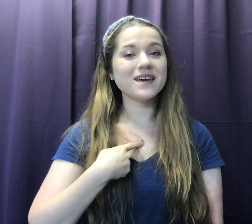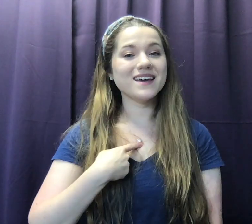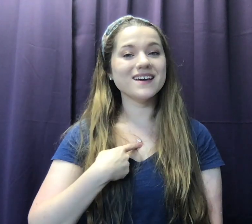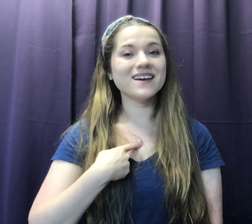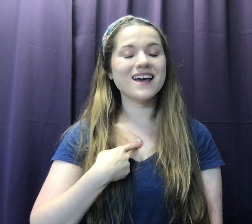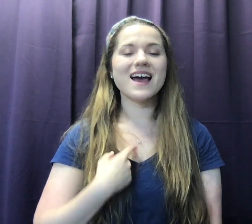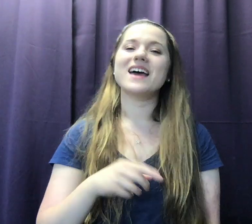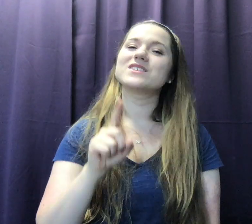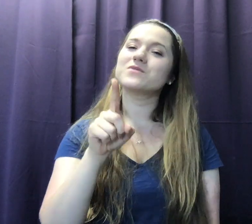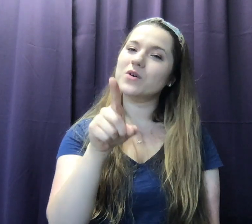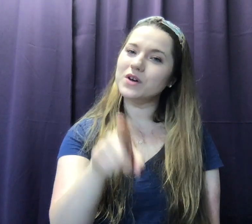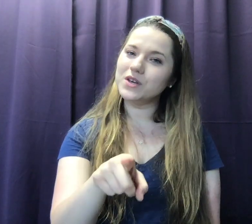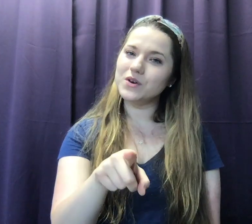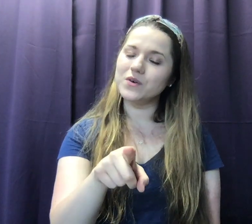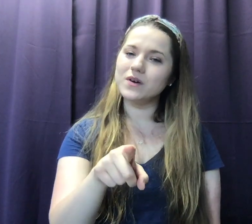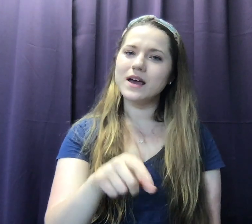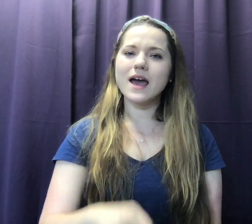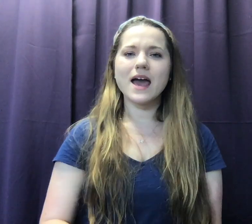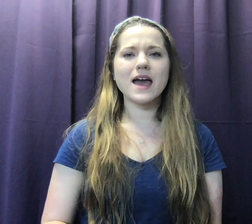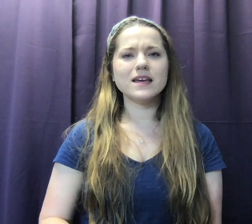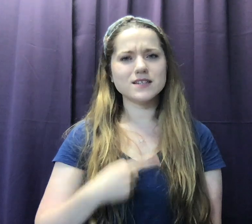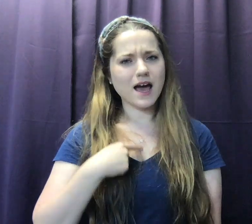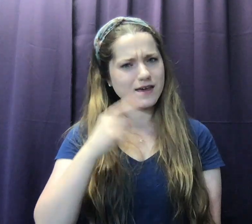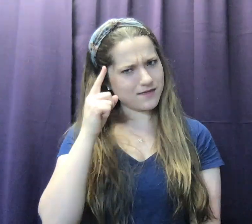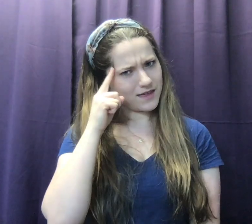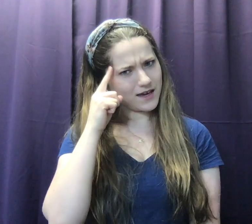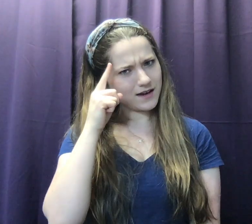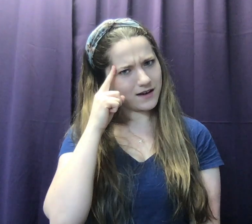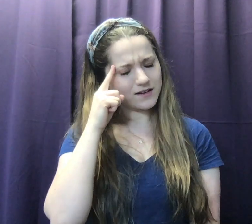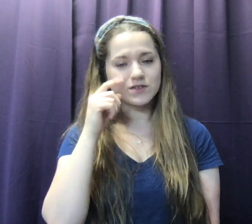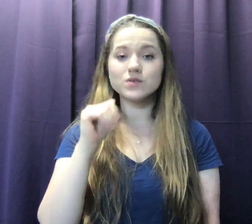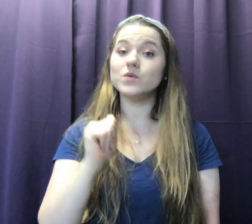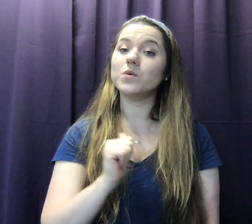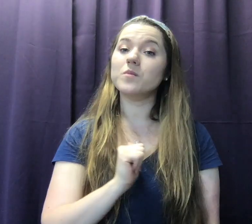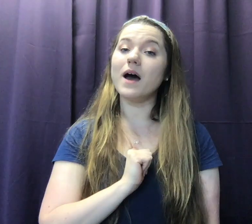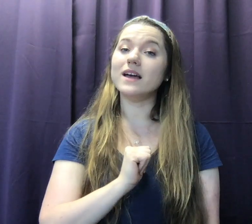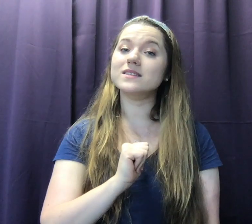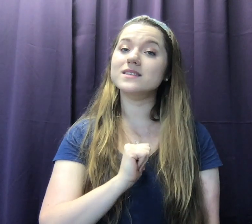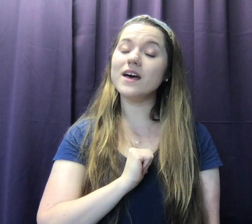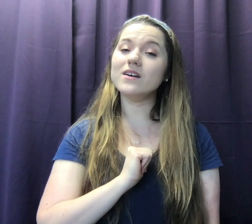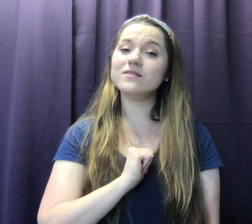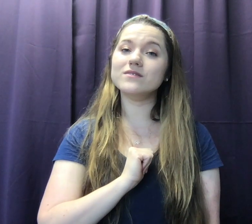me and for you. And I think to myself,